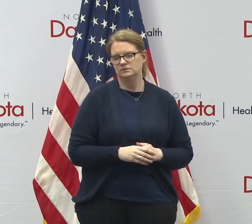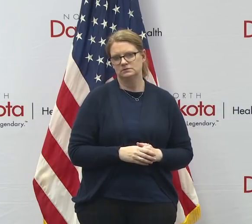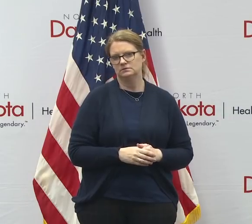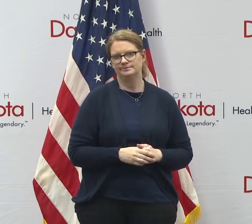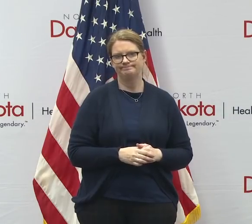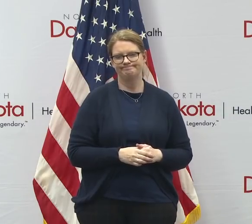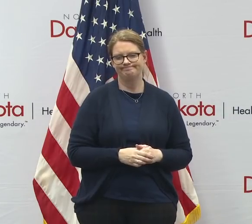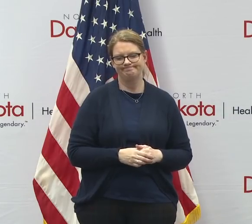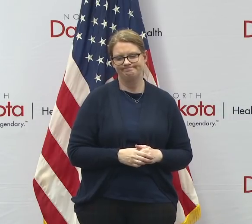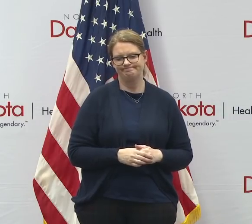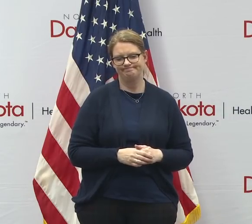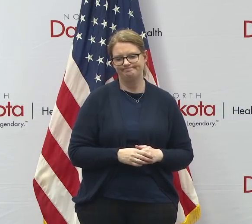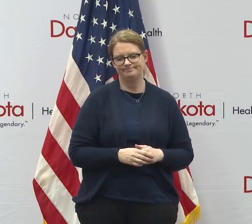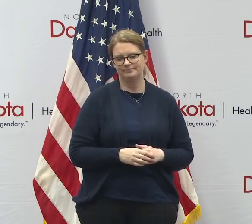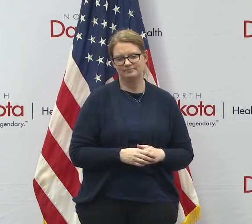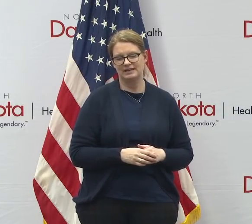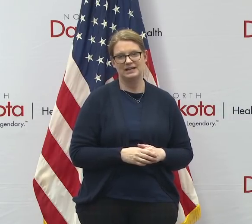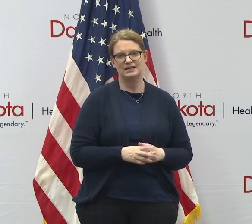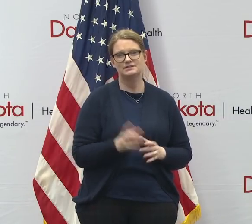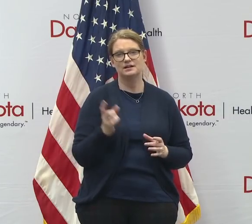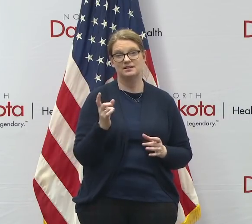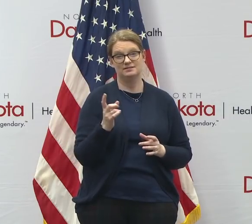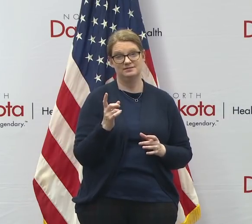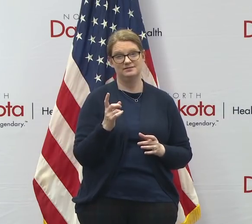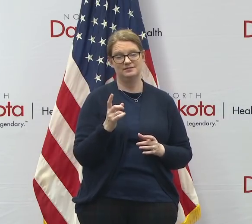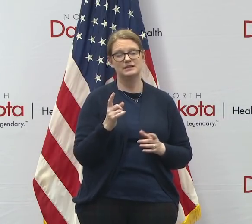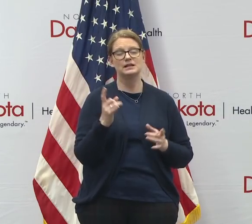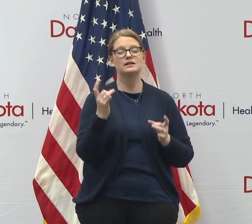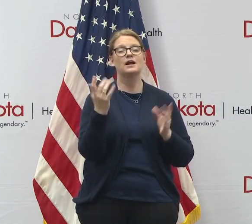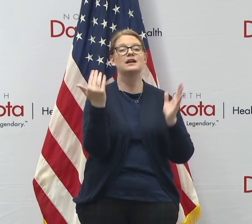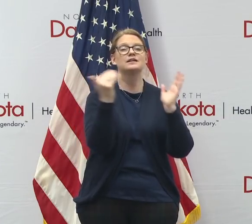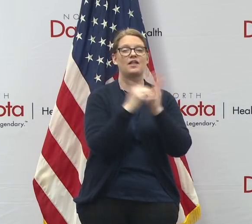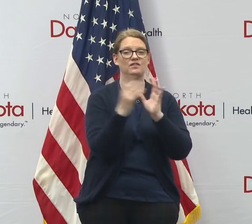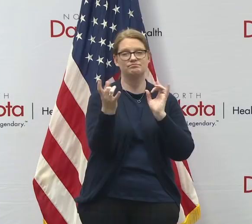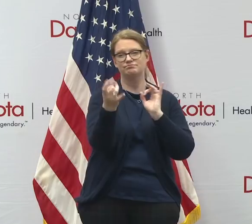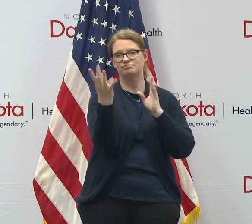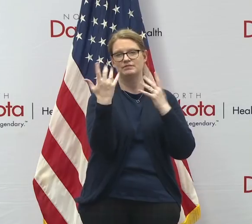that's a coming huge health crisis, and